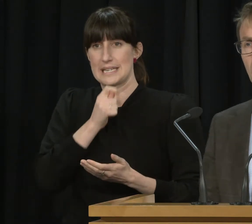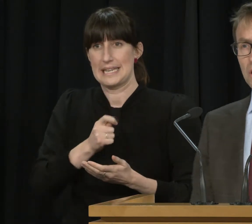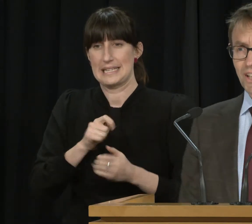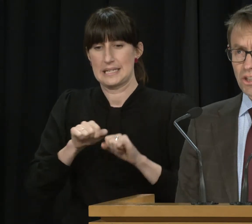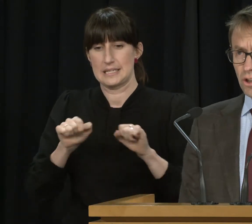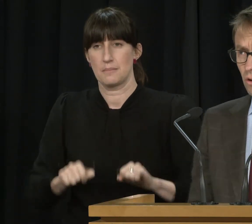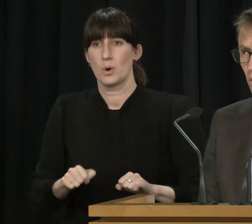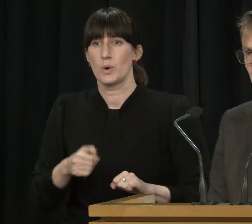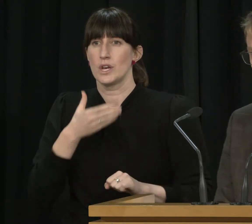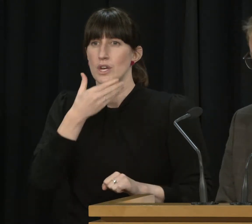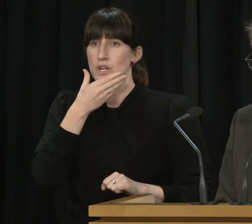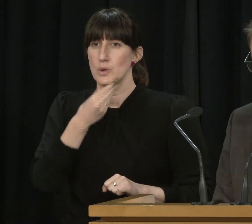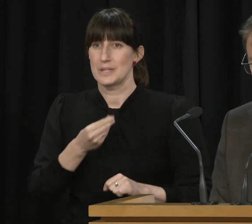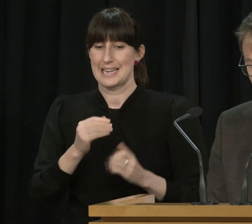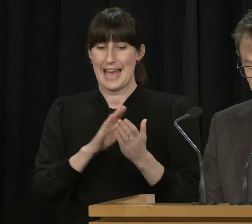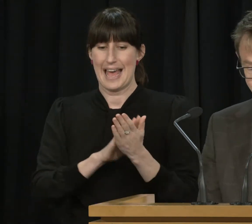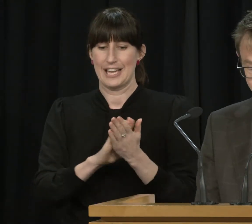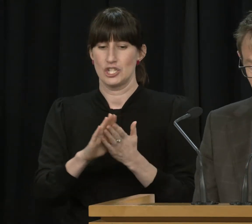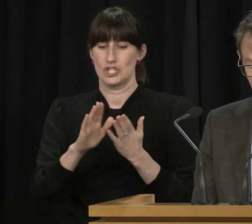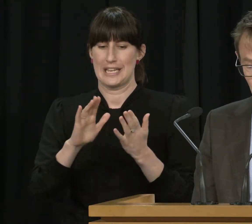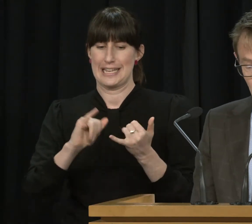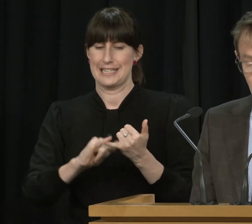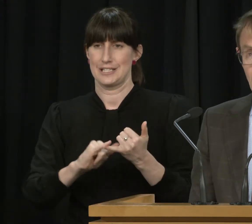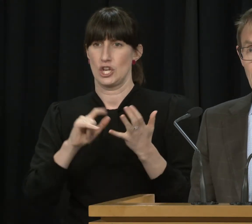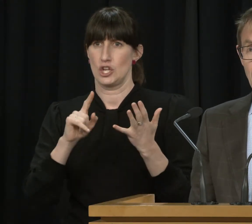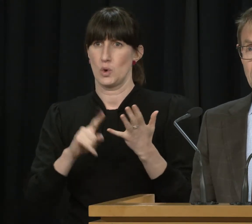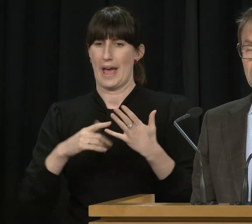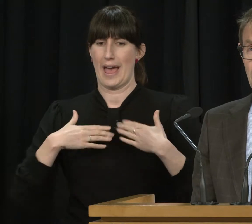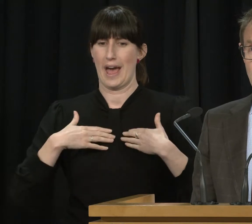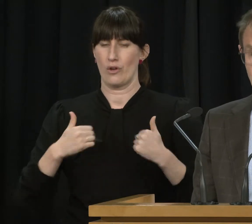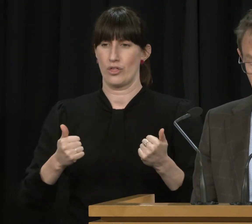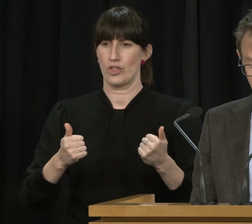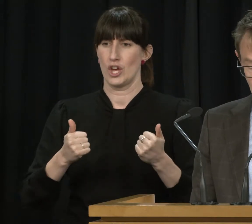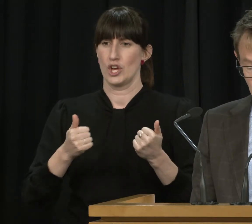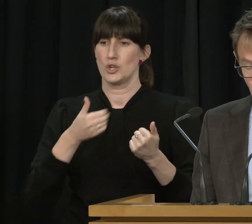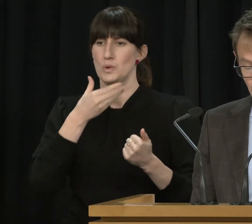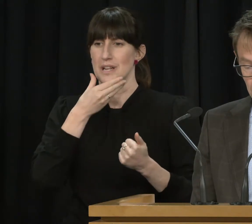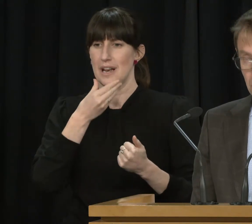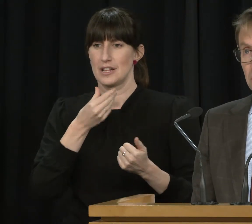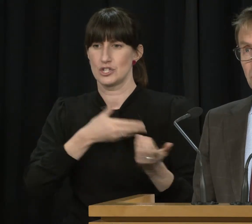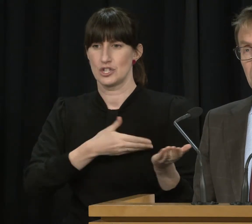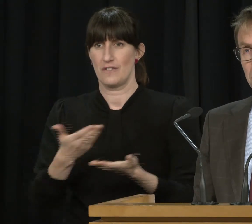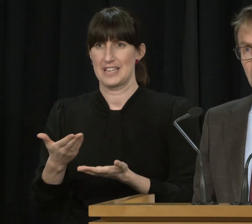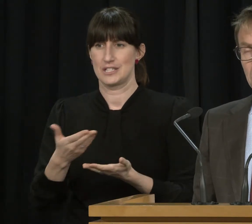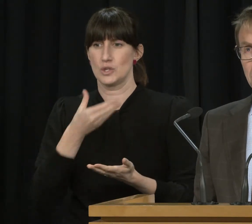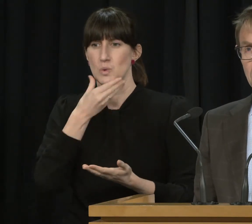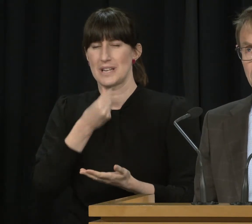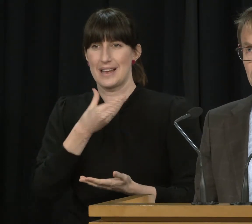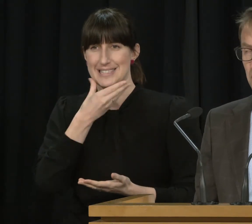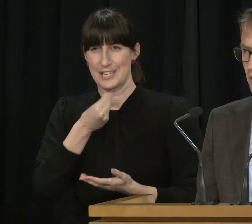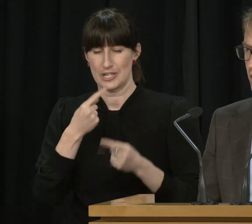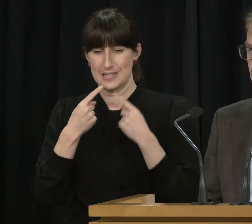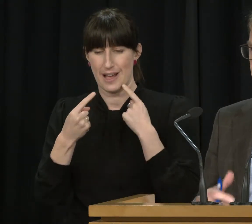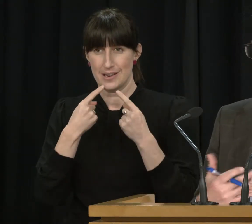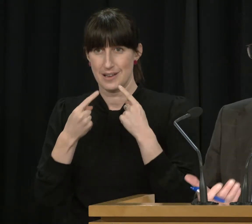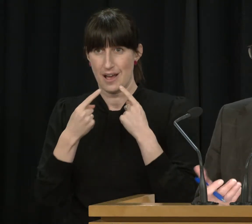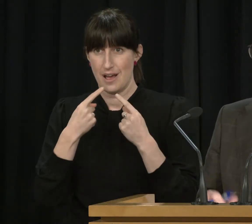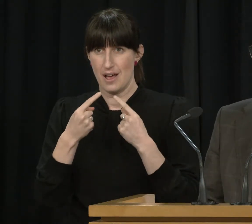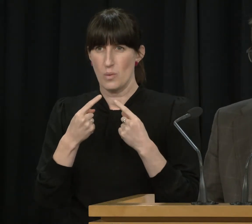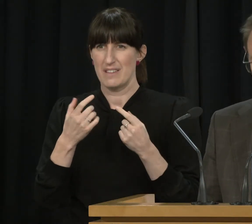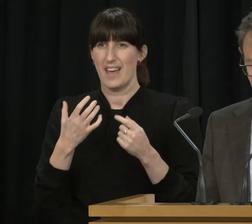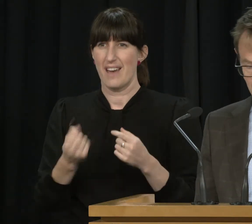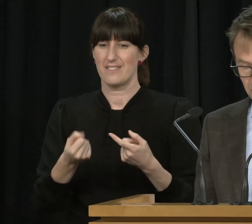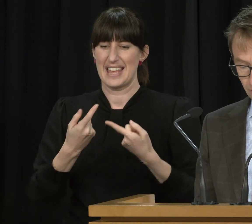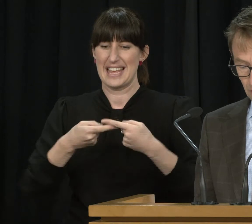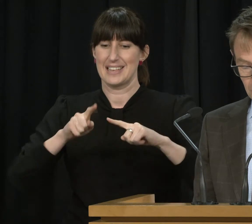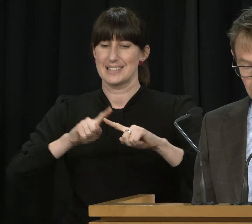Service Utilisation, or HSU data. These data are now available on the Ministry's website, and there's been an Excel spreadsheet